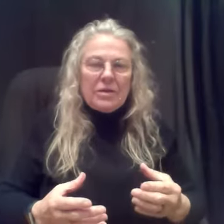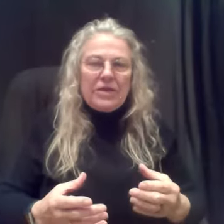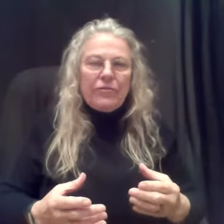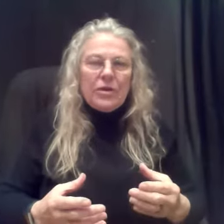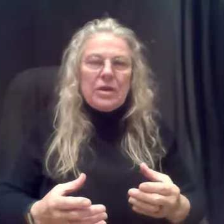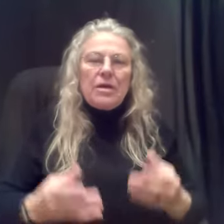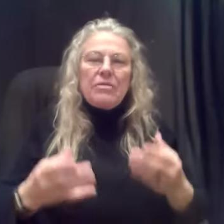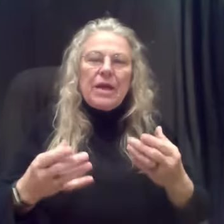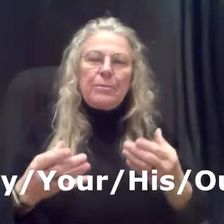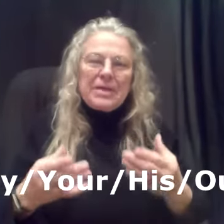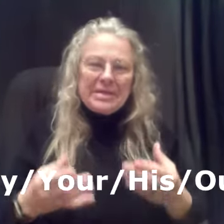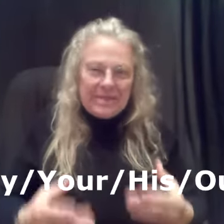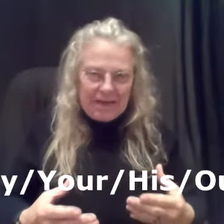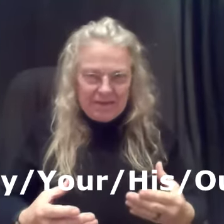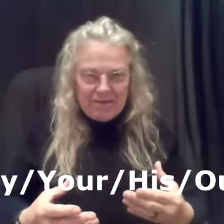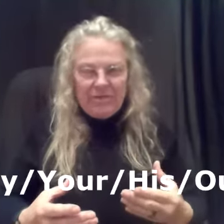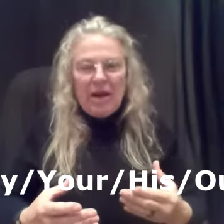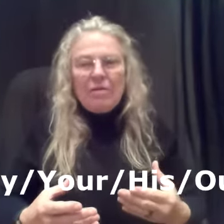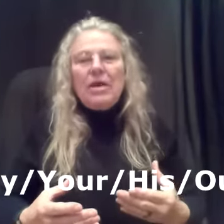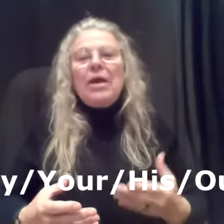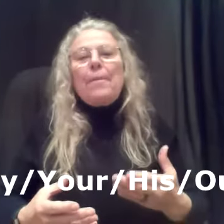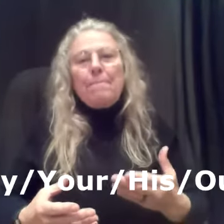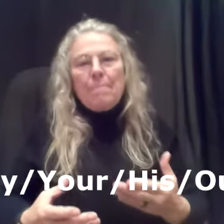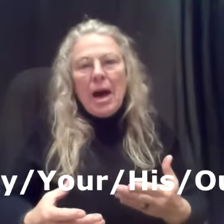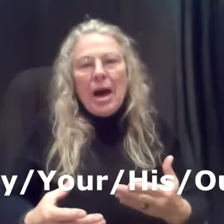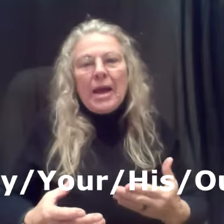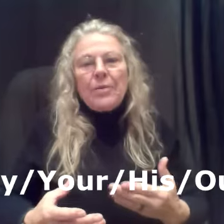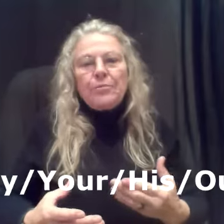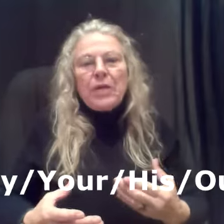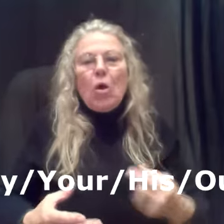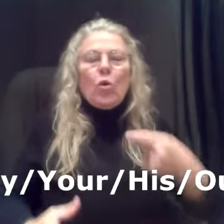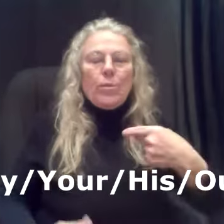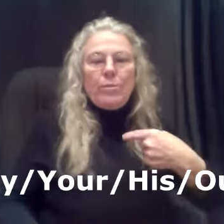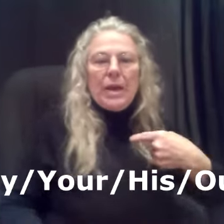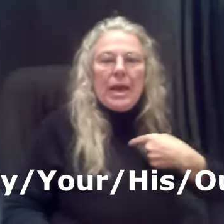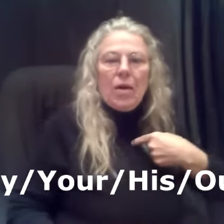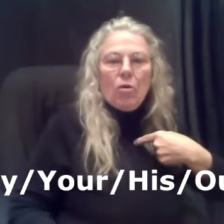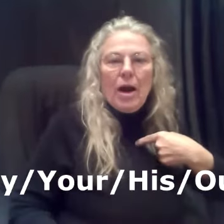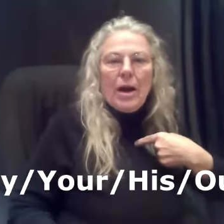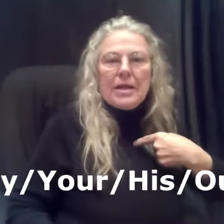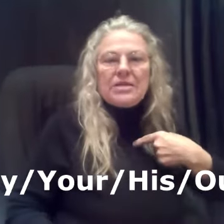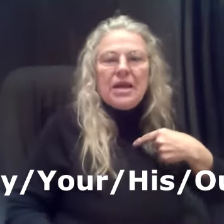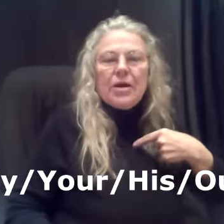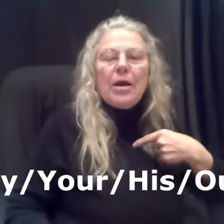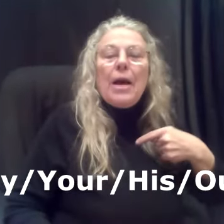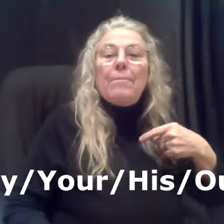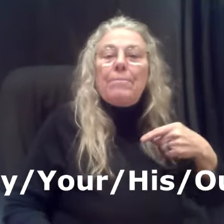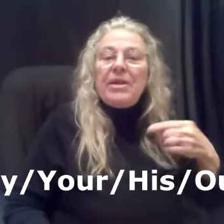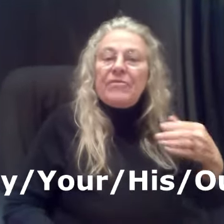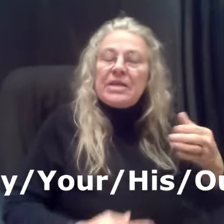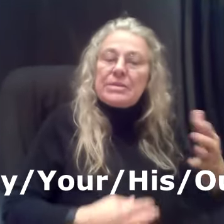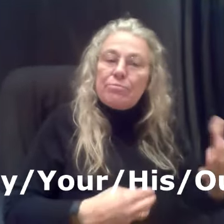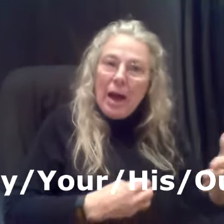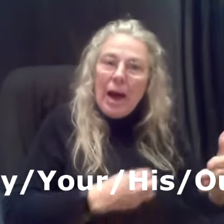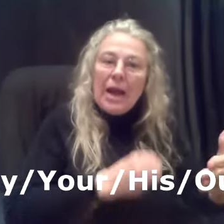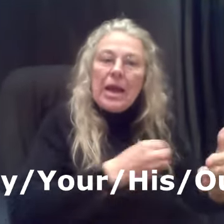Different than possessive. Now, my, where me or I is here, but if it's my, I've